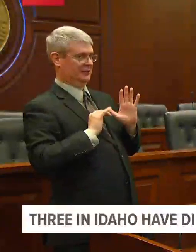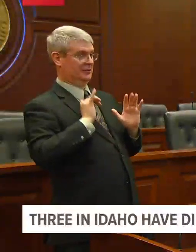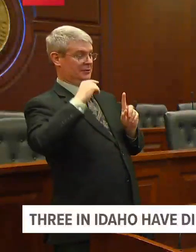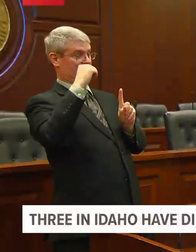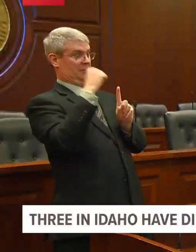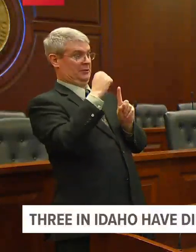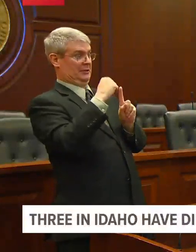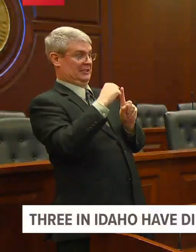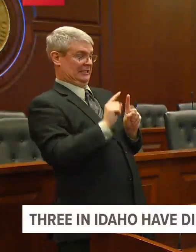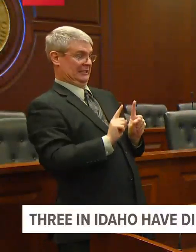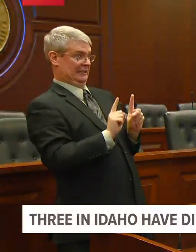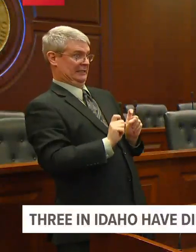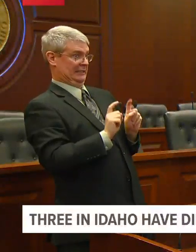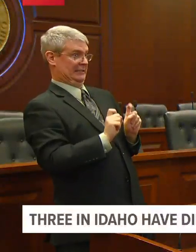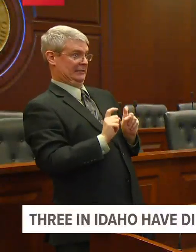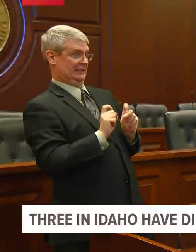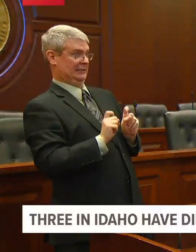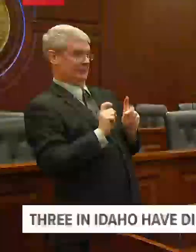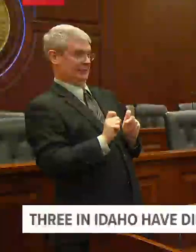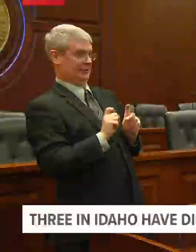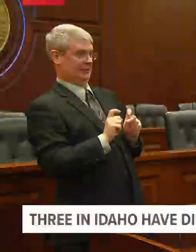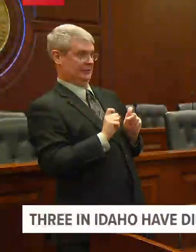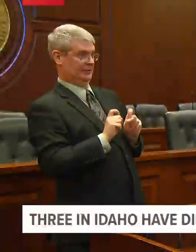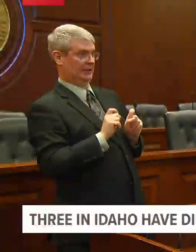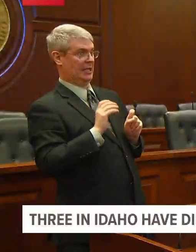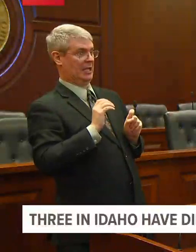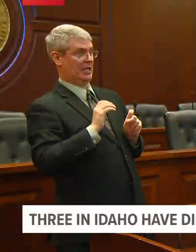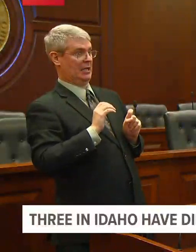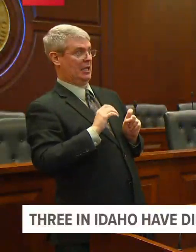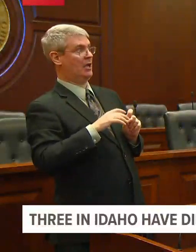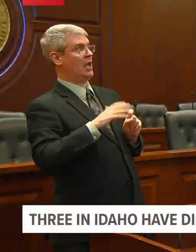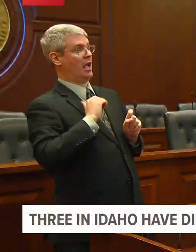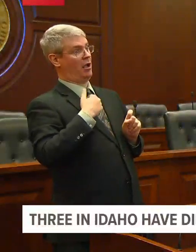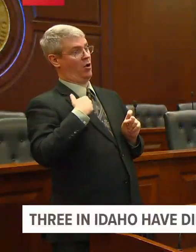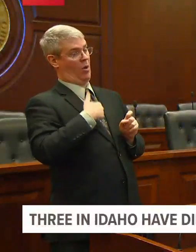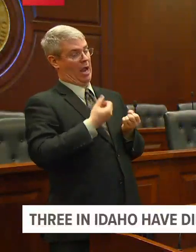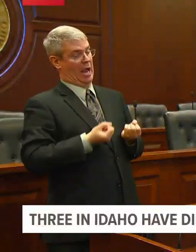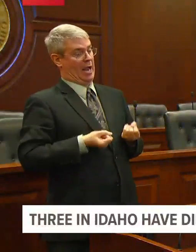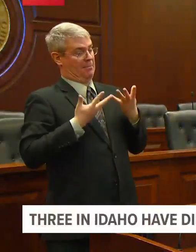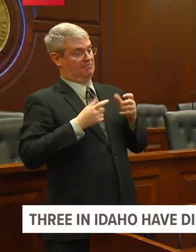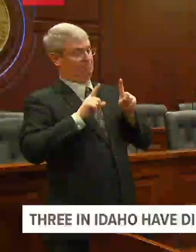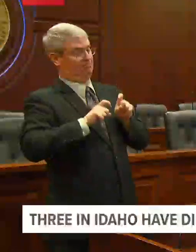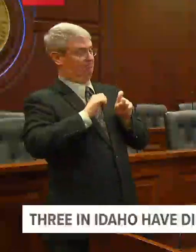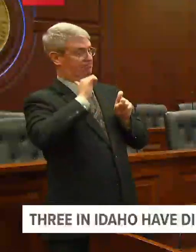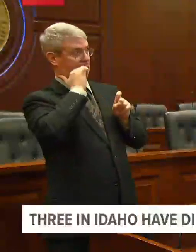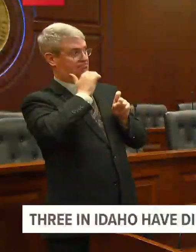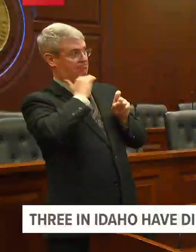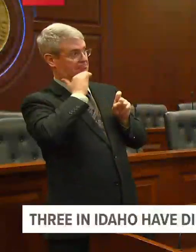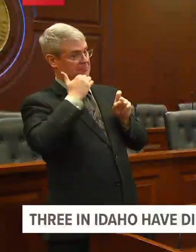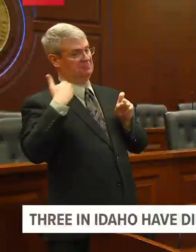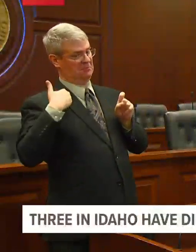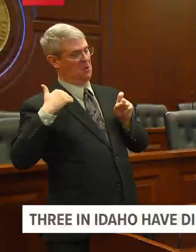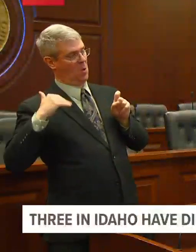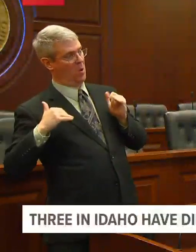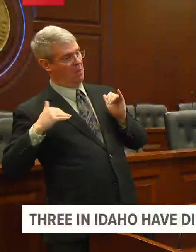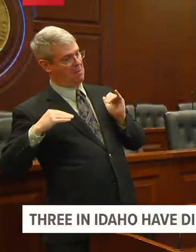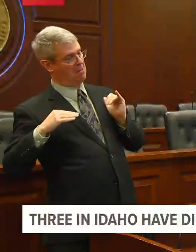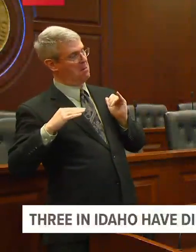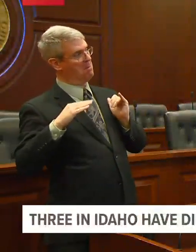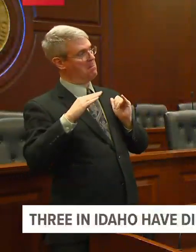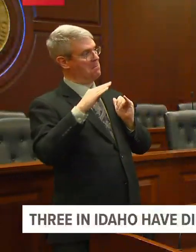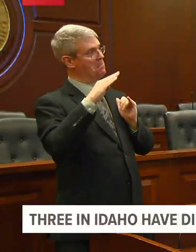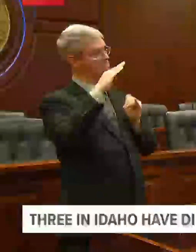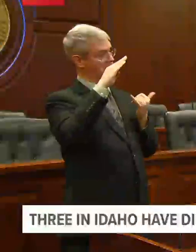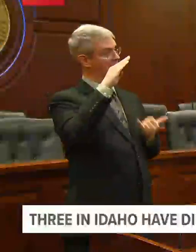ramping up testing capacity. Director Jepson and our state lab, we're about a maximum capacity, which we've increased